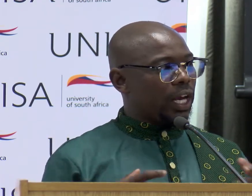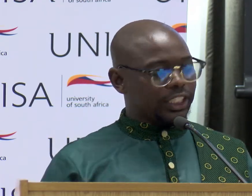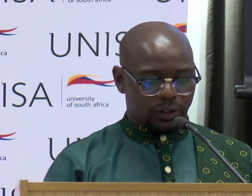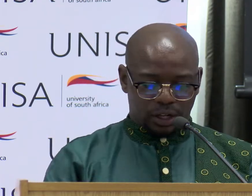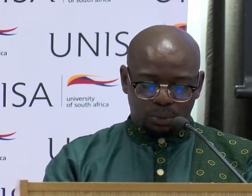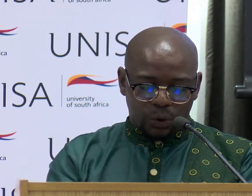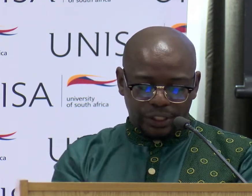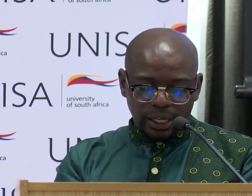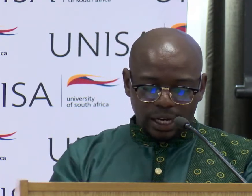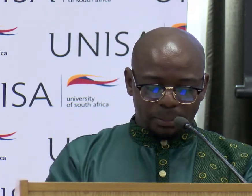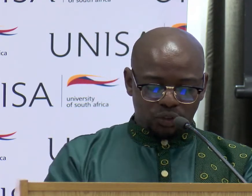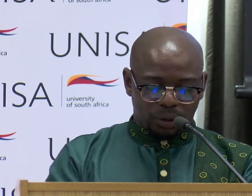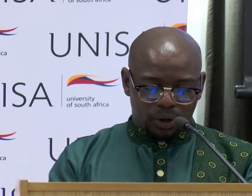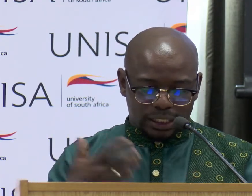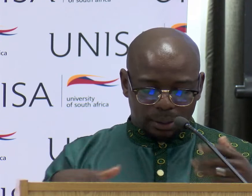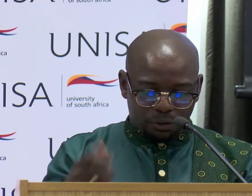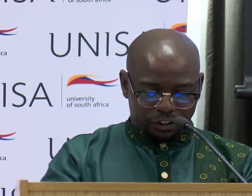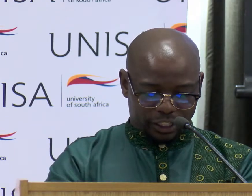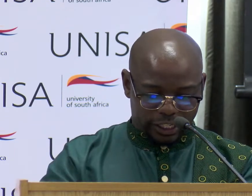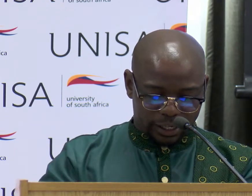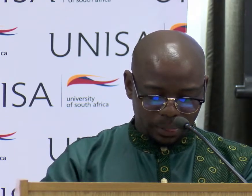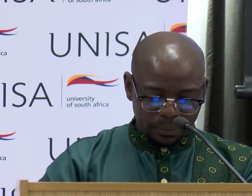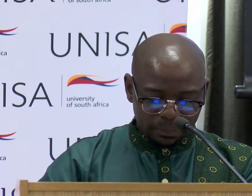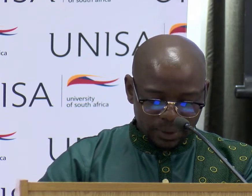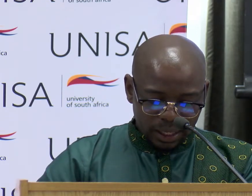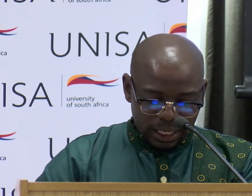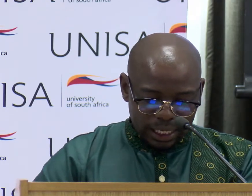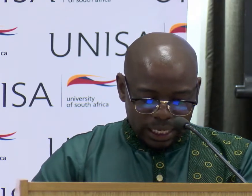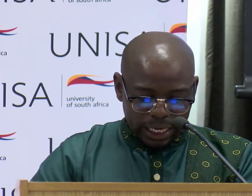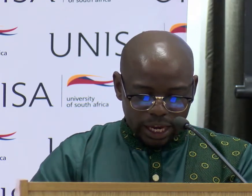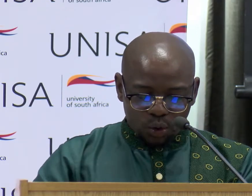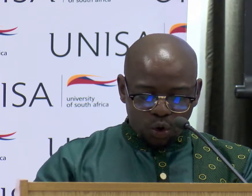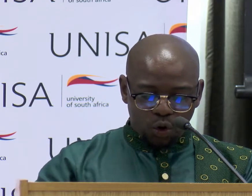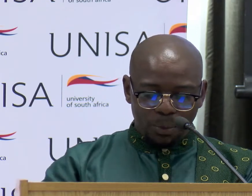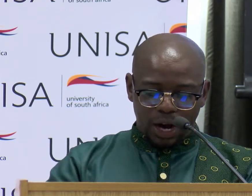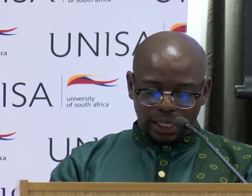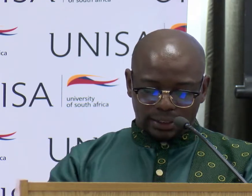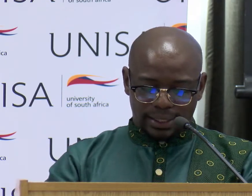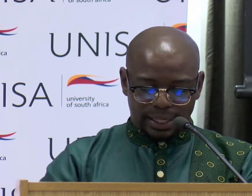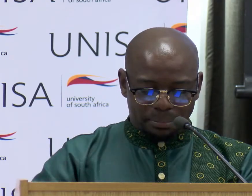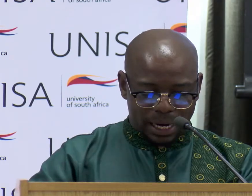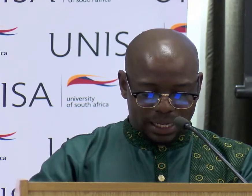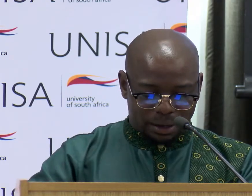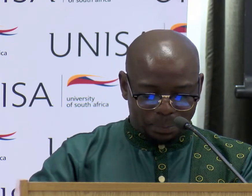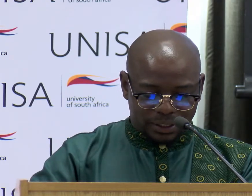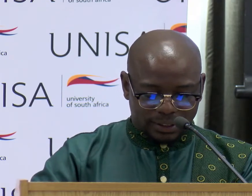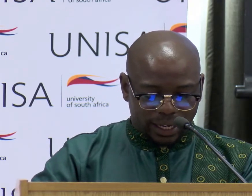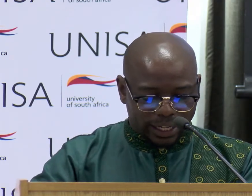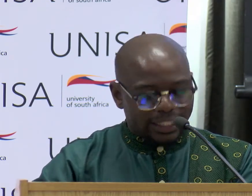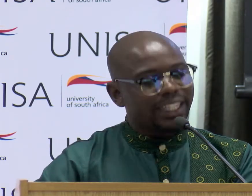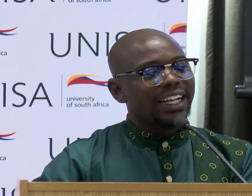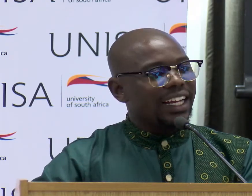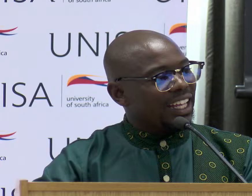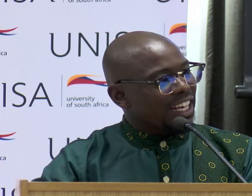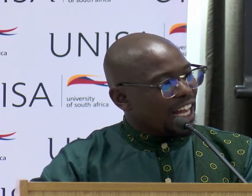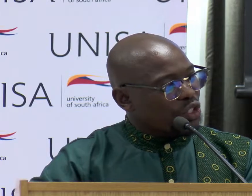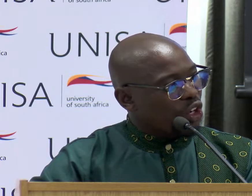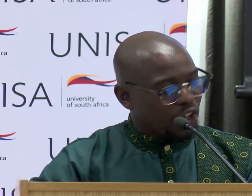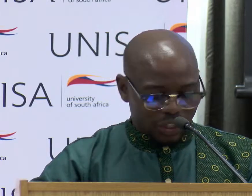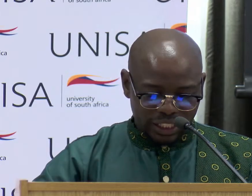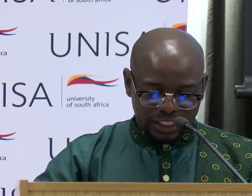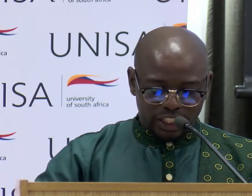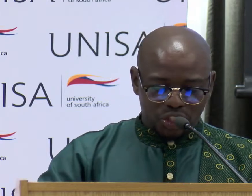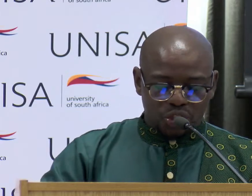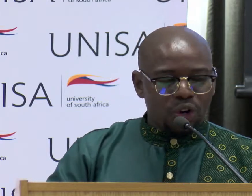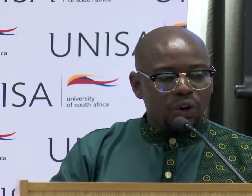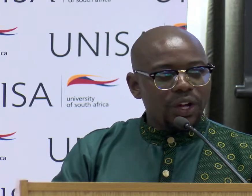motho na ona a tshwana le boi ka mantswe ma ona tshaba o ferea. E kokomoha sa hlama ka pitseng